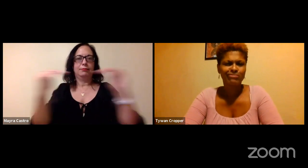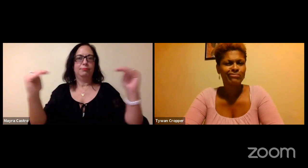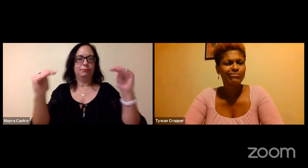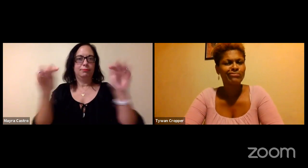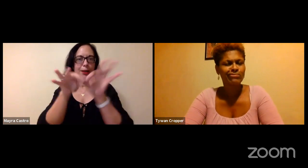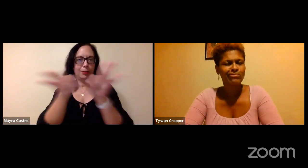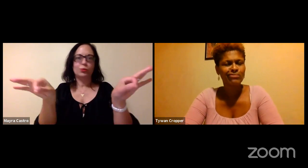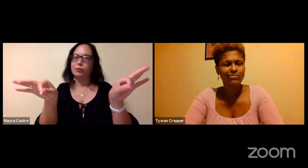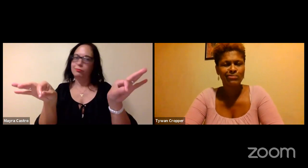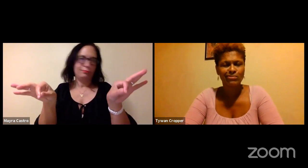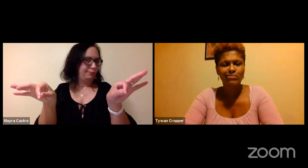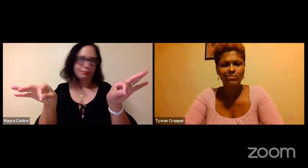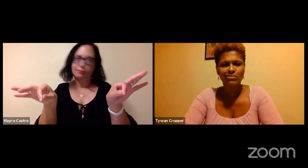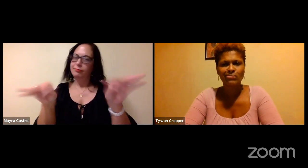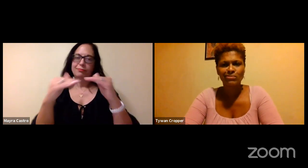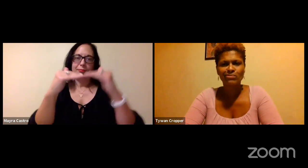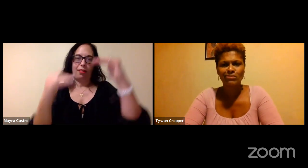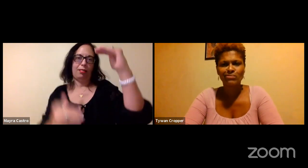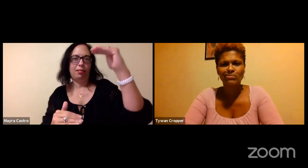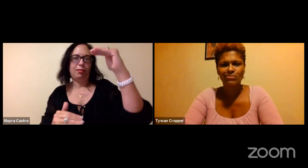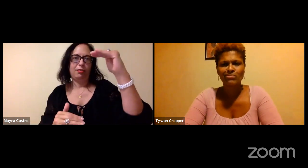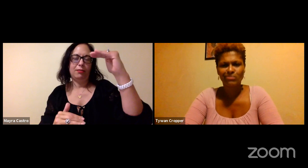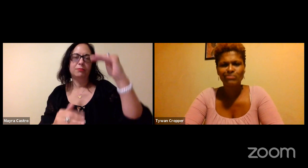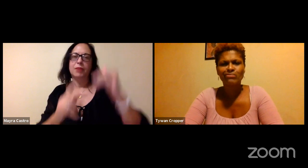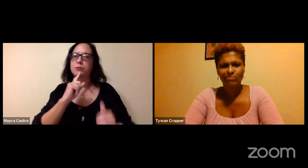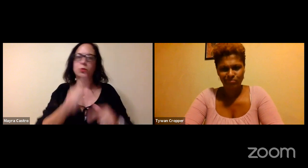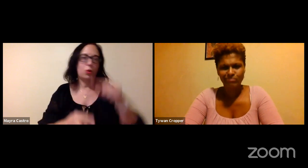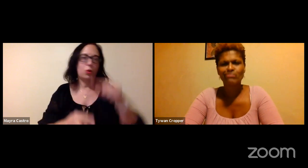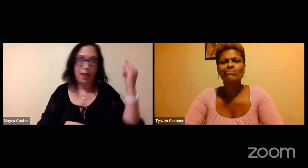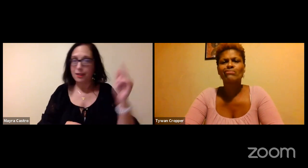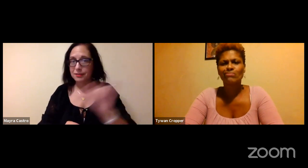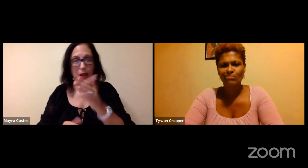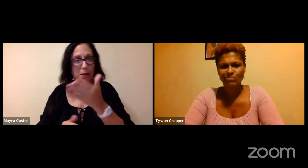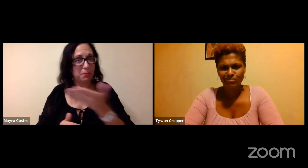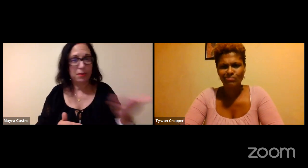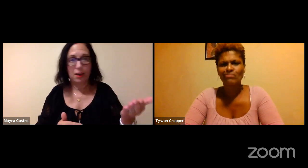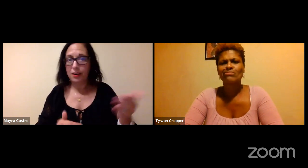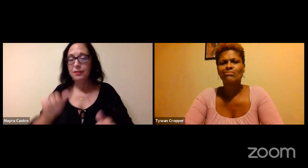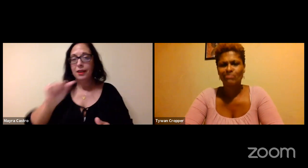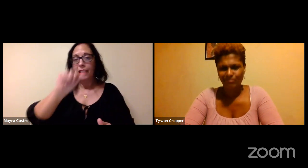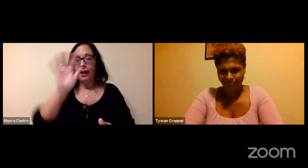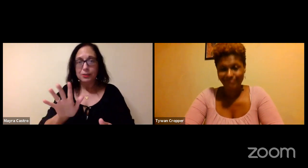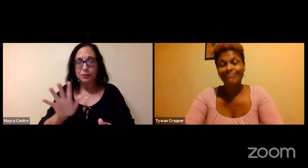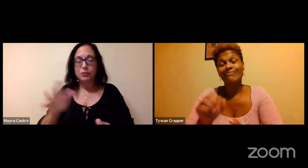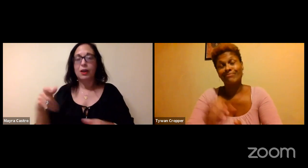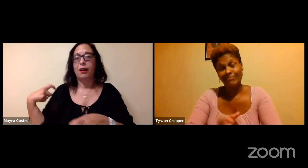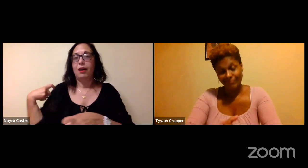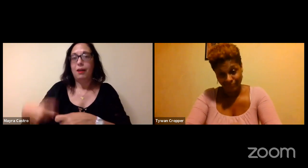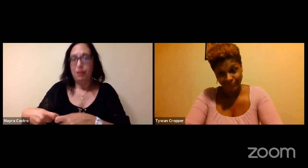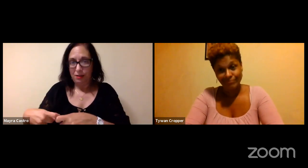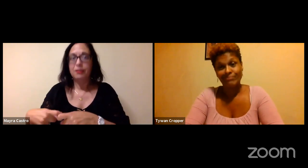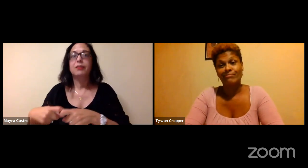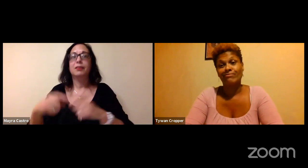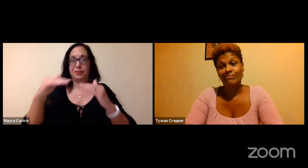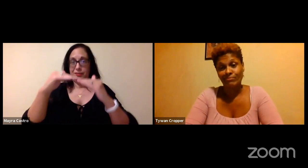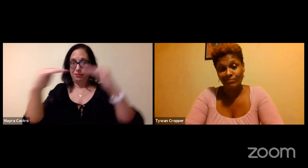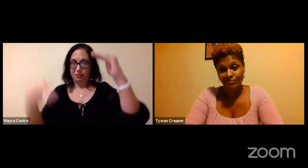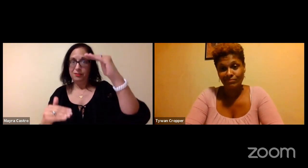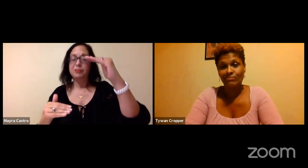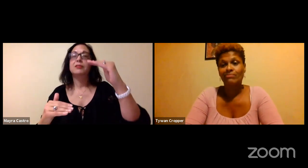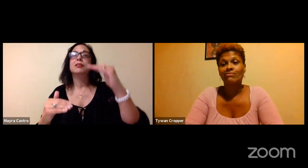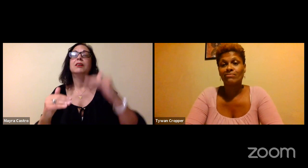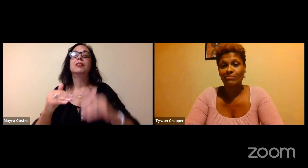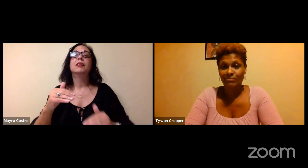children are language delayed. They're not experiencing top-notch quality education.